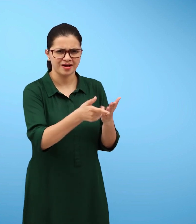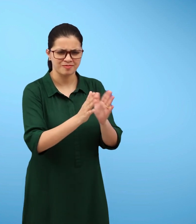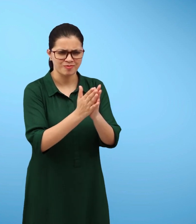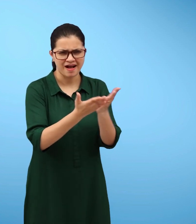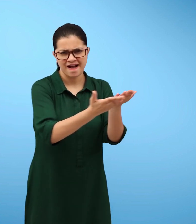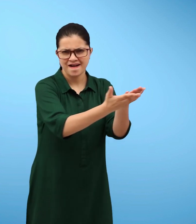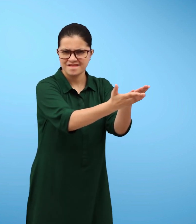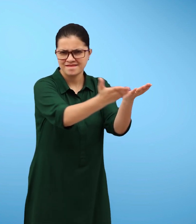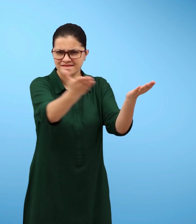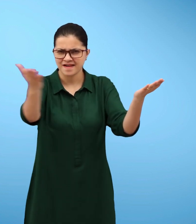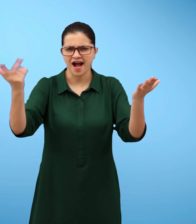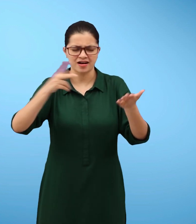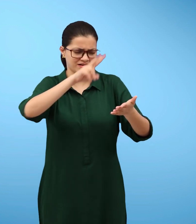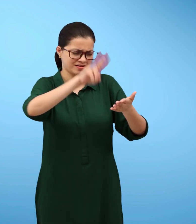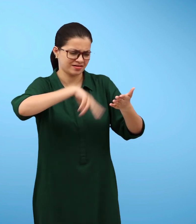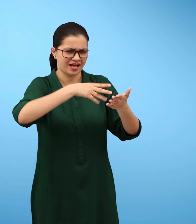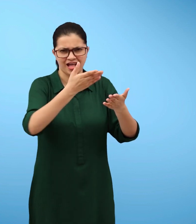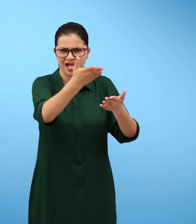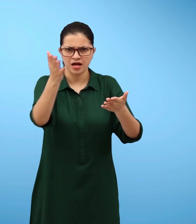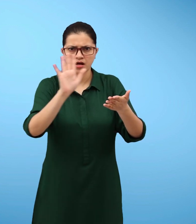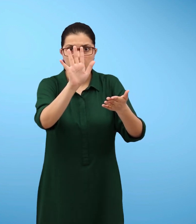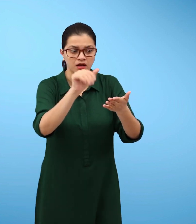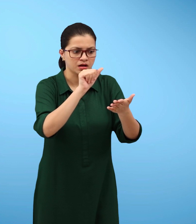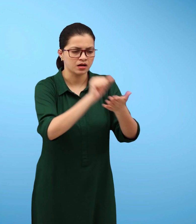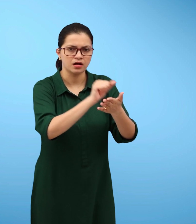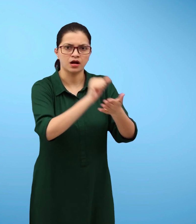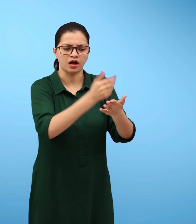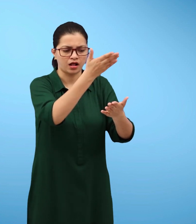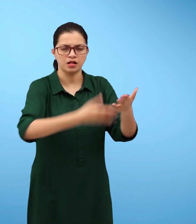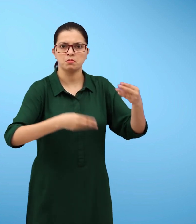The books we read are printed on paper.